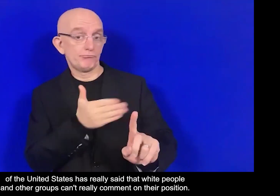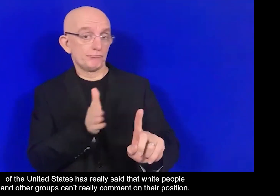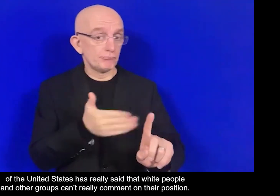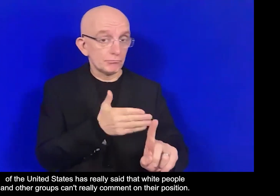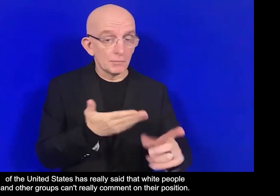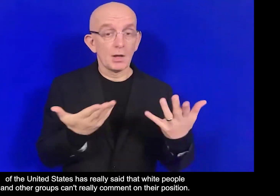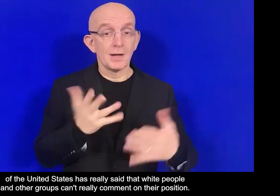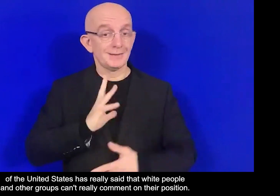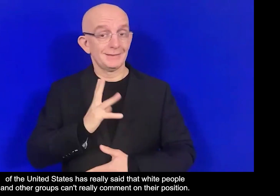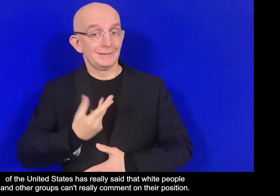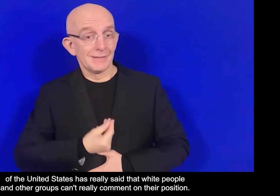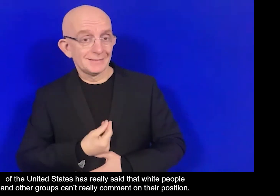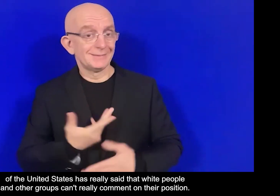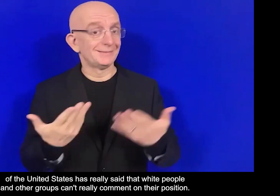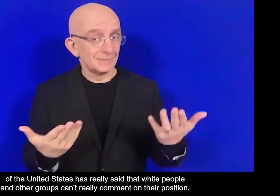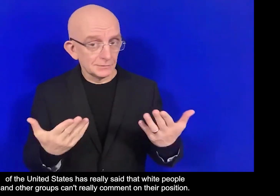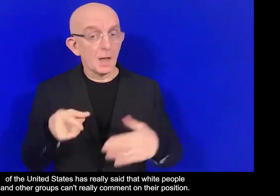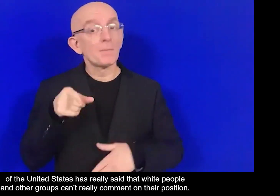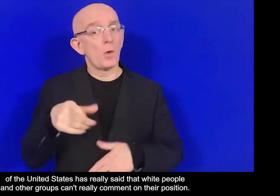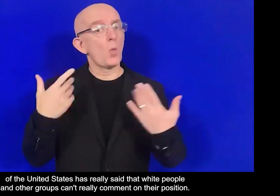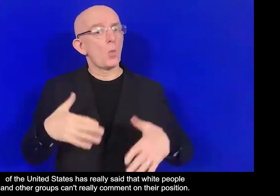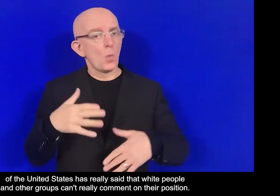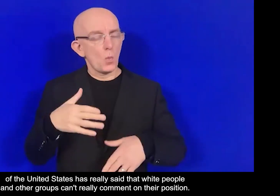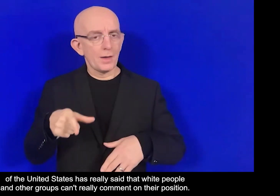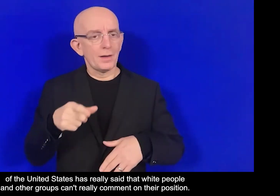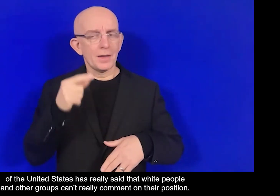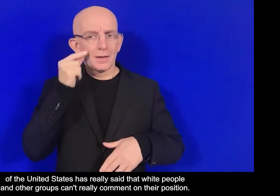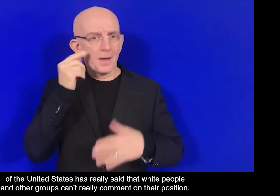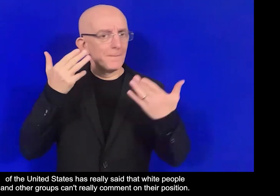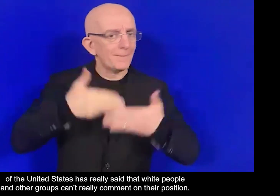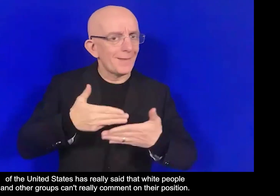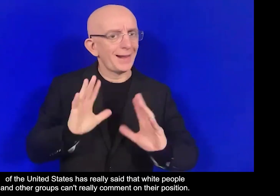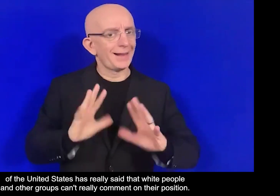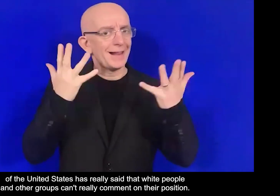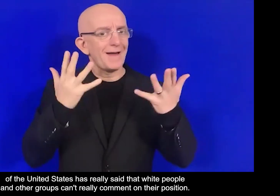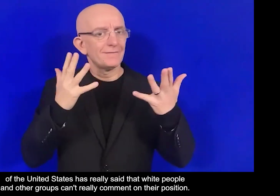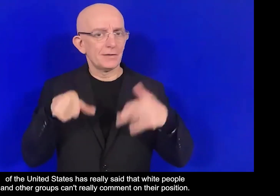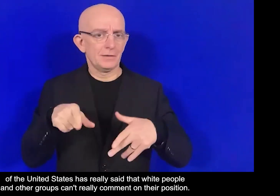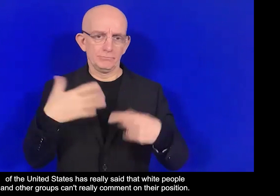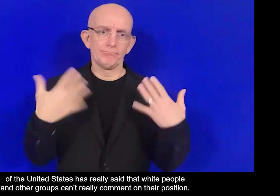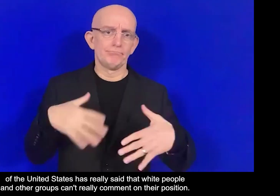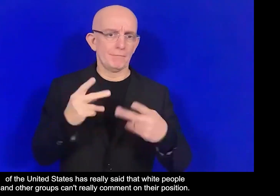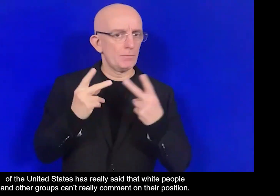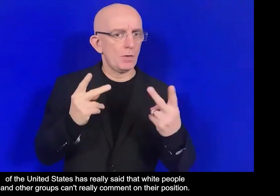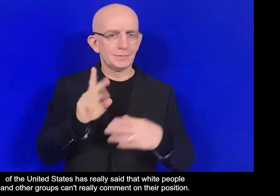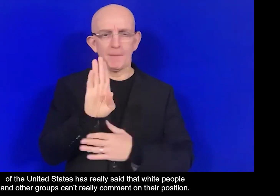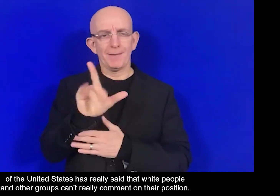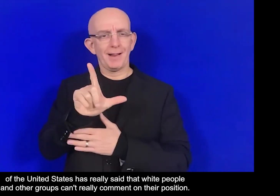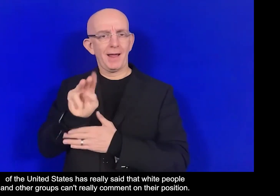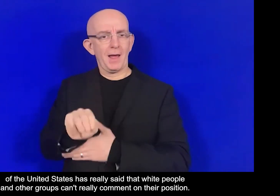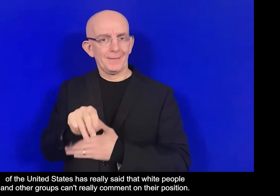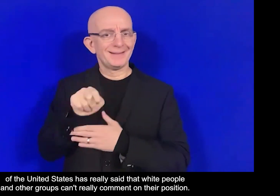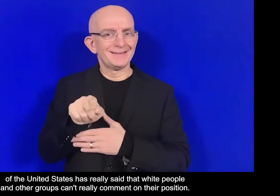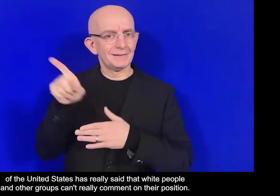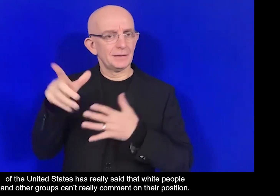coming out of the United States has really said that white people and other groups can't really comment on